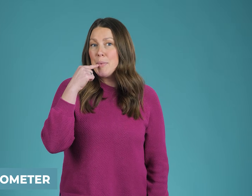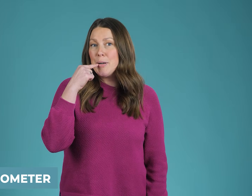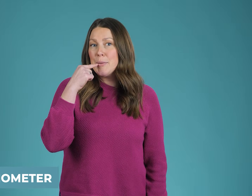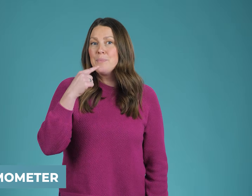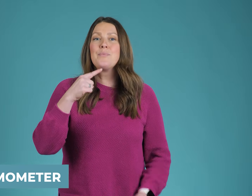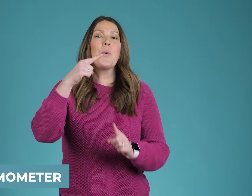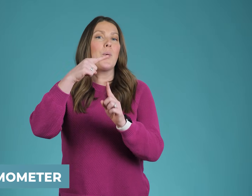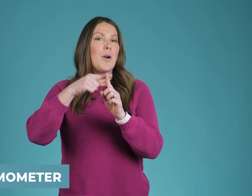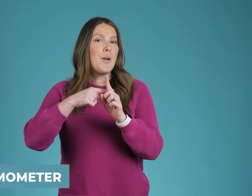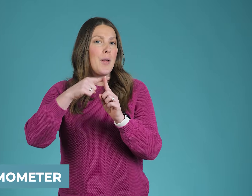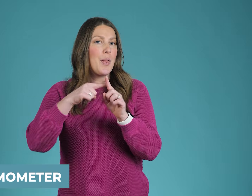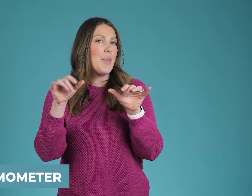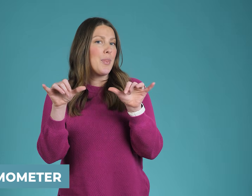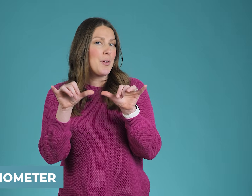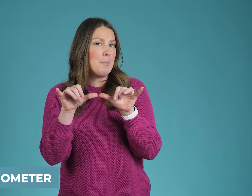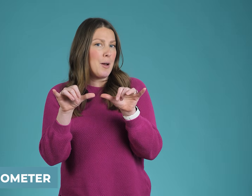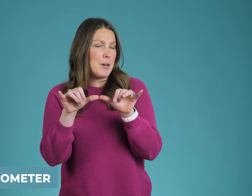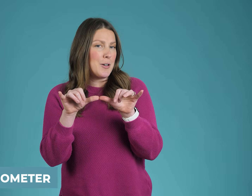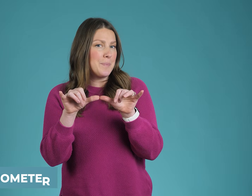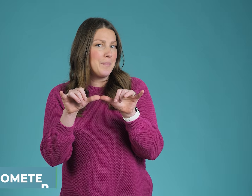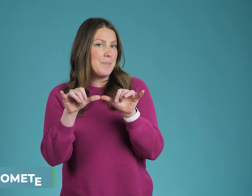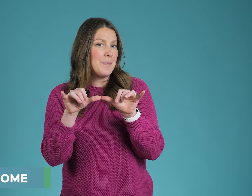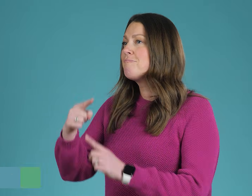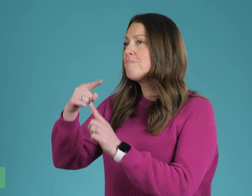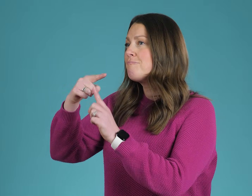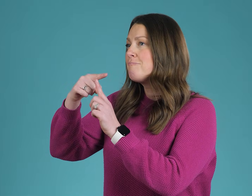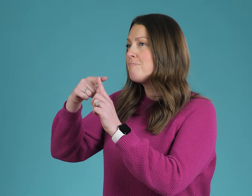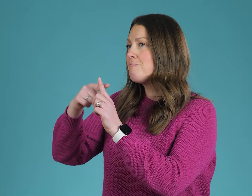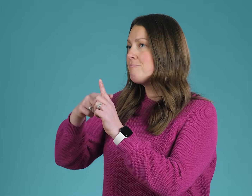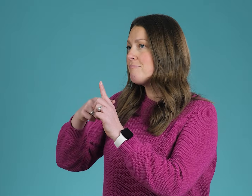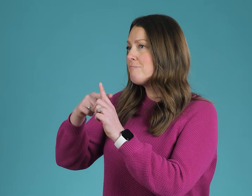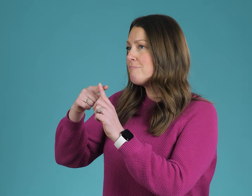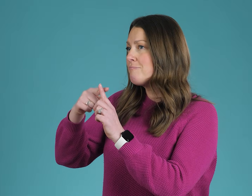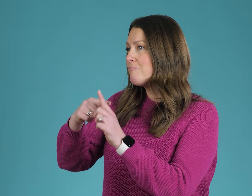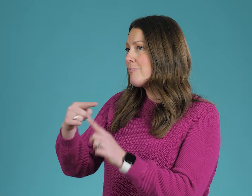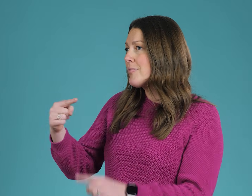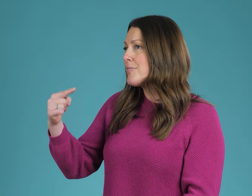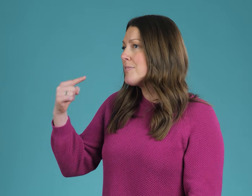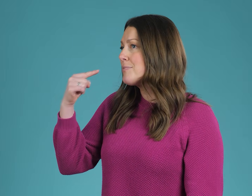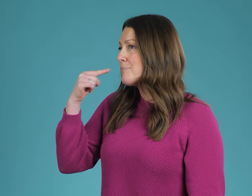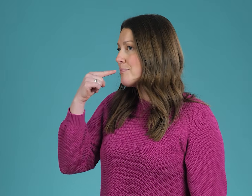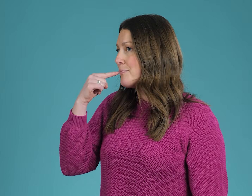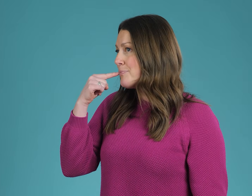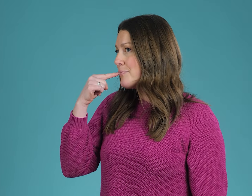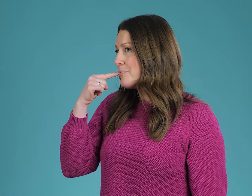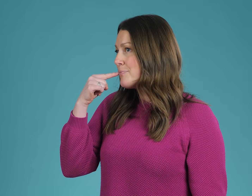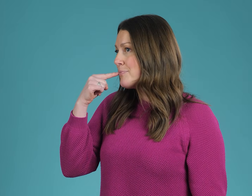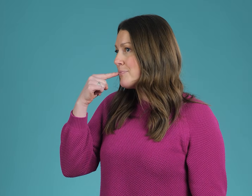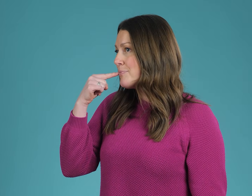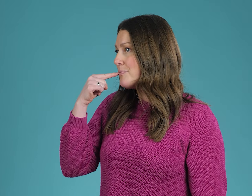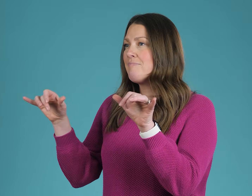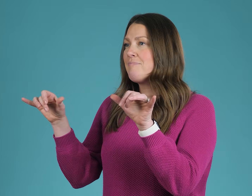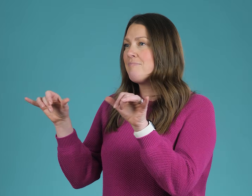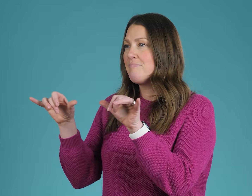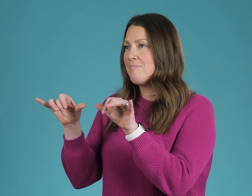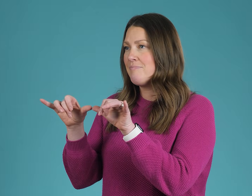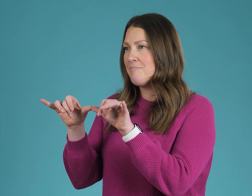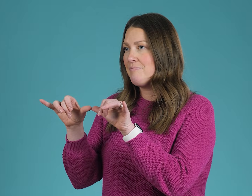Thermometer or thermometer. Think of the temperature measuring in your mouth or the measurement